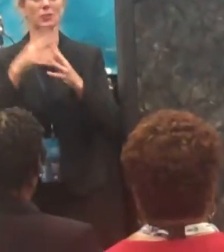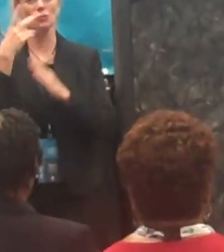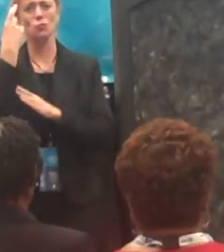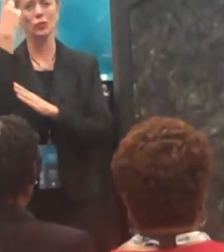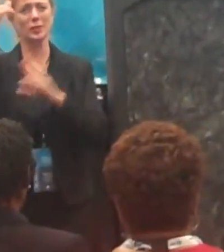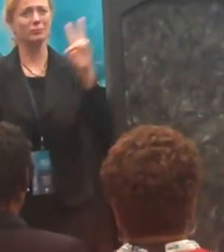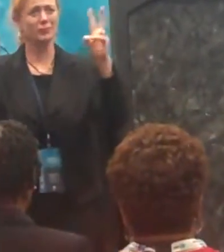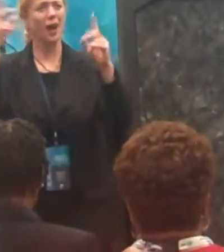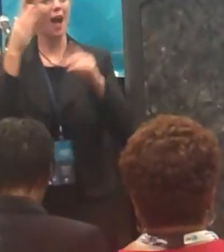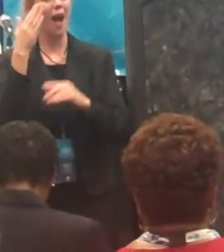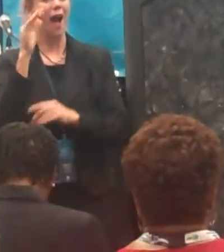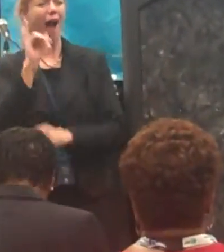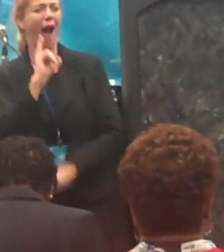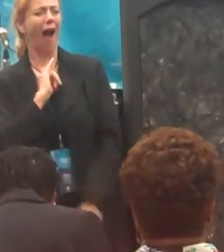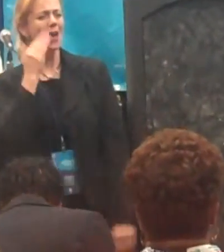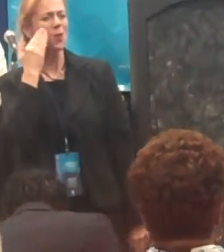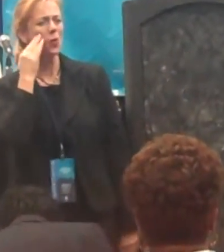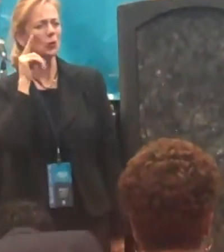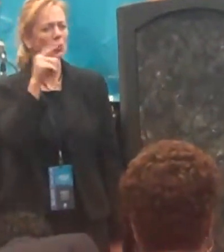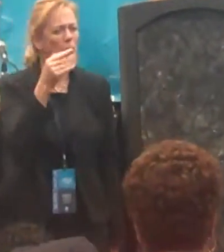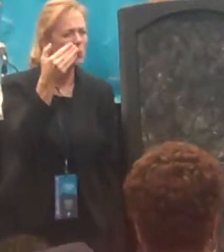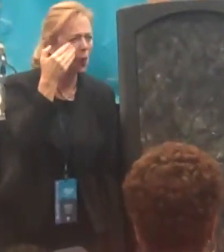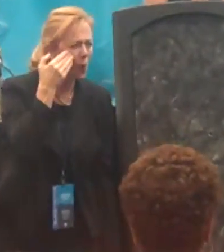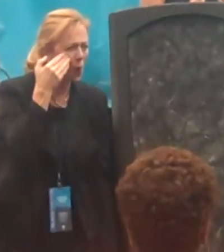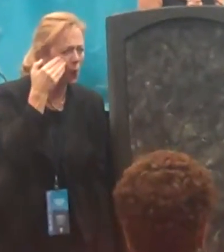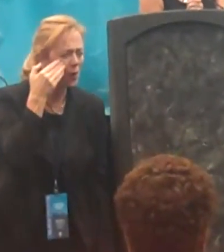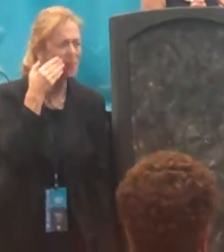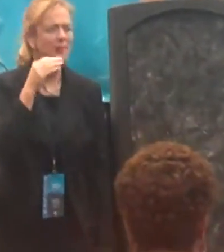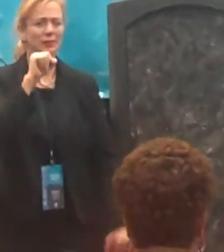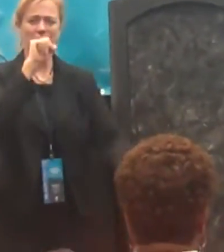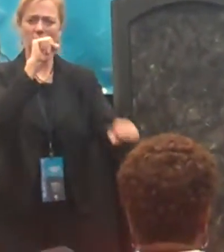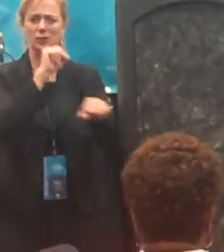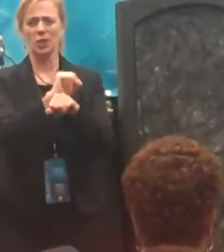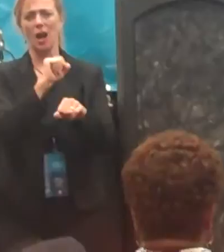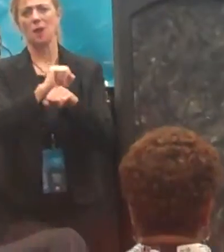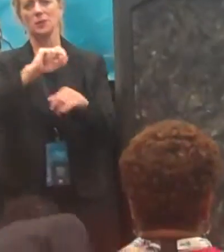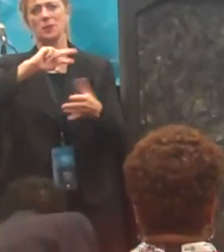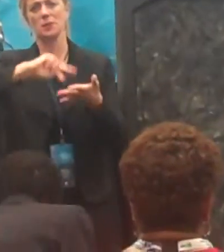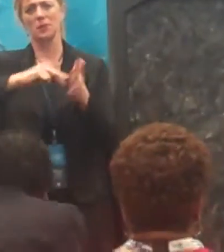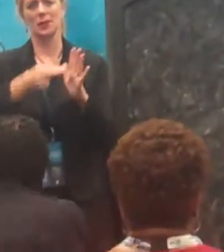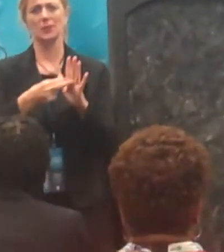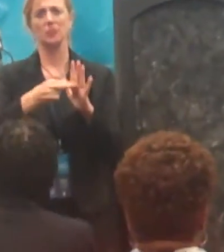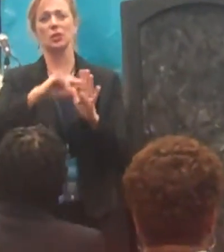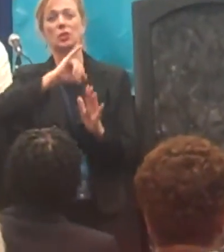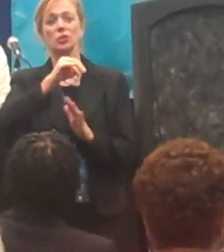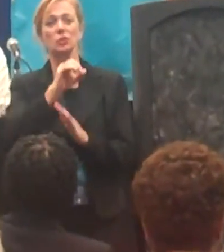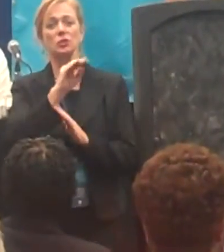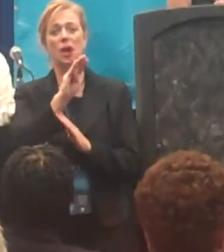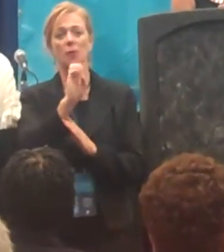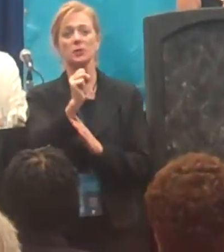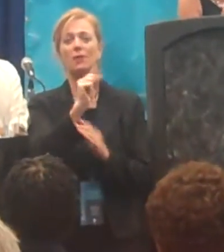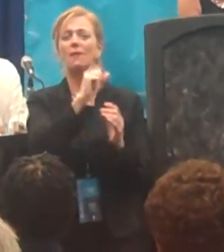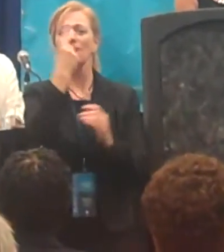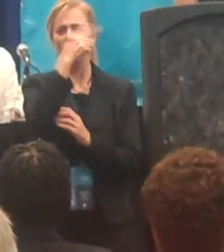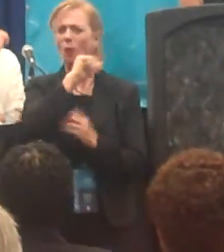I know that you know that jobs mean jobs for